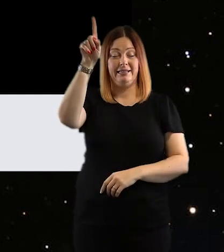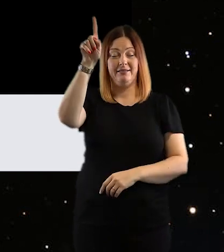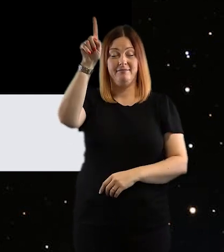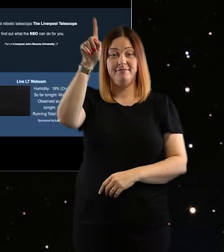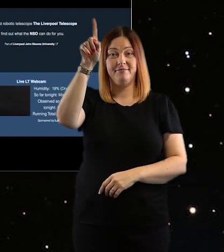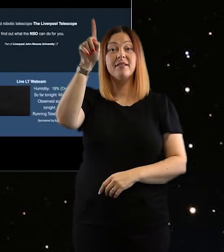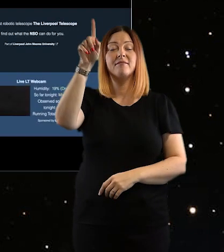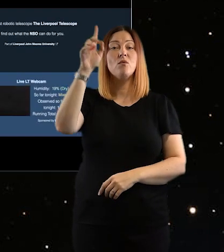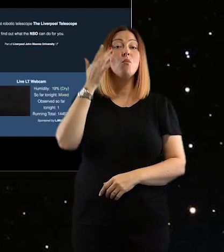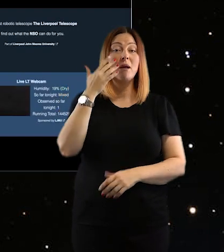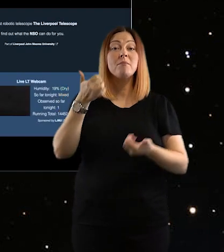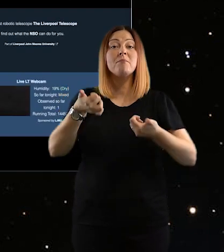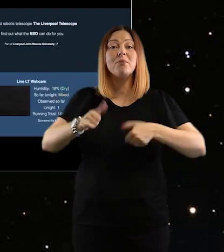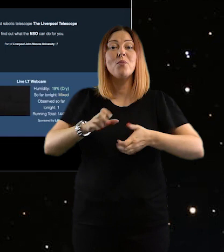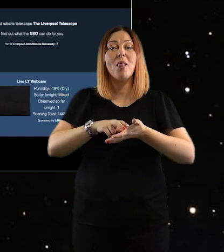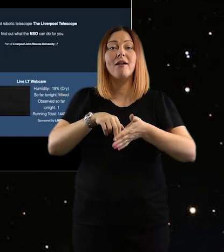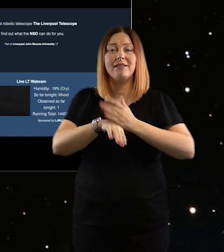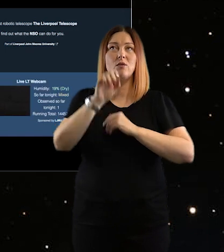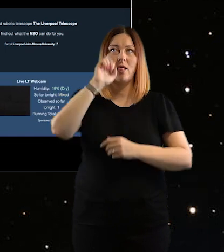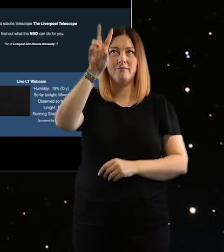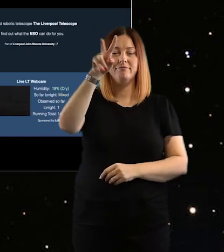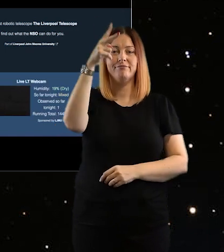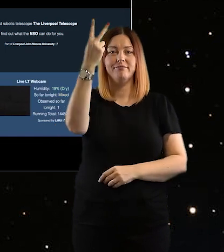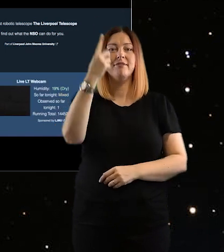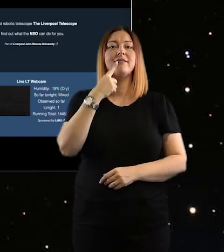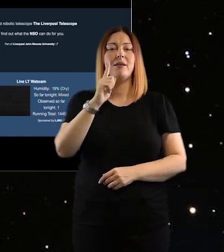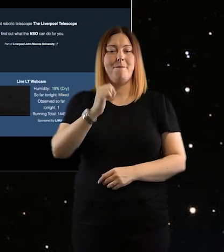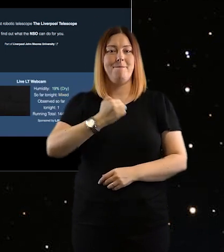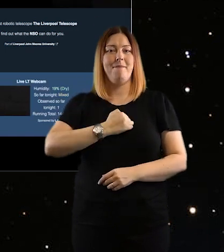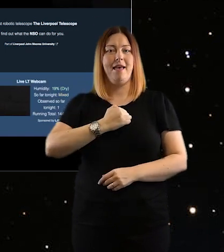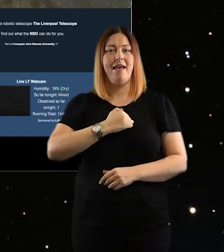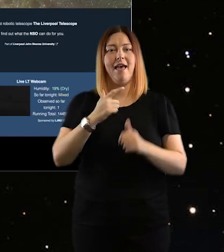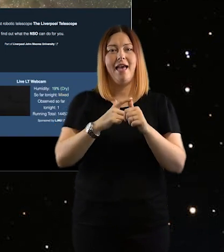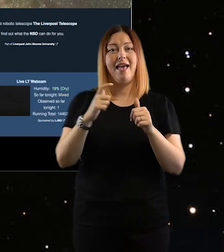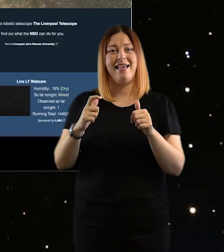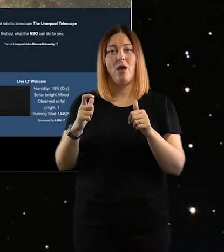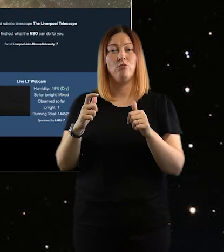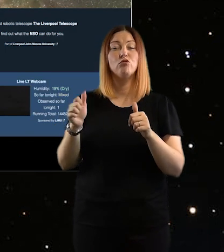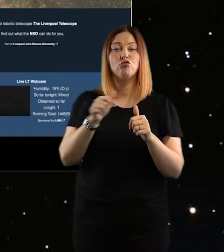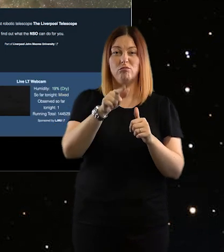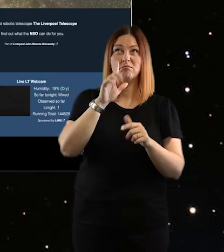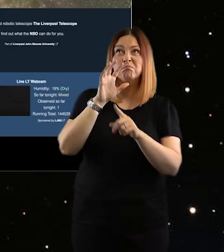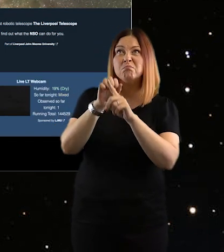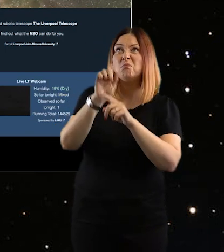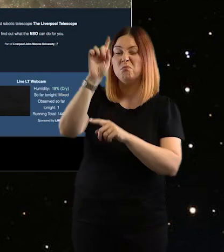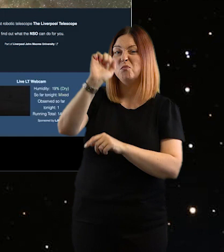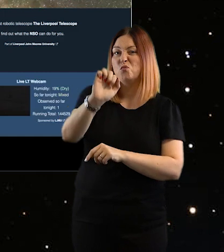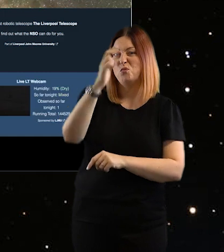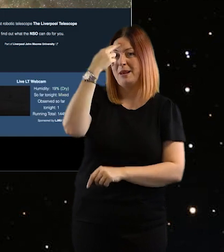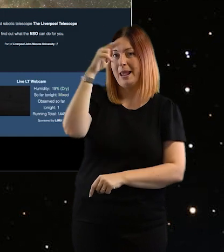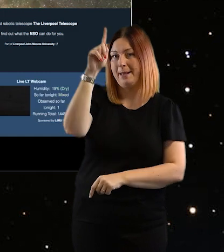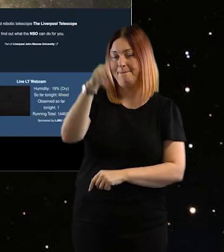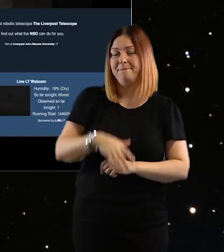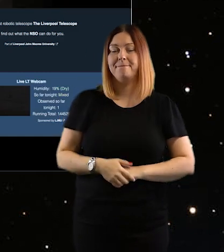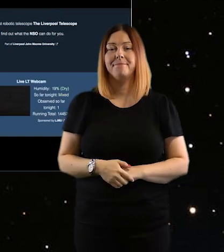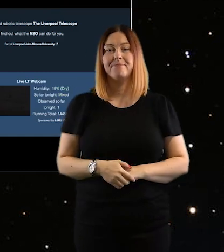in. And once you're logged in, you'll see that that link has now changed to sort of my account. You should see your name and the account. But for the purpose of this video,